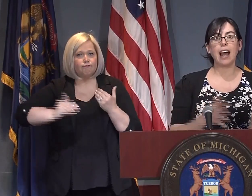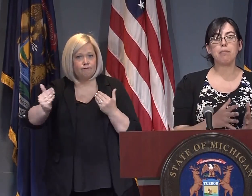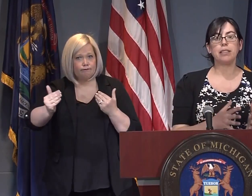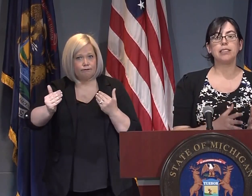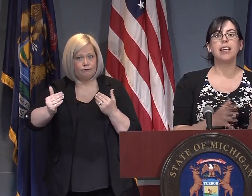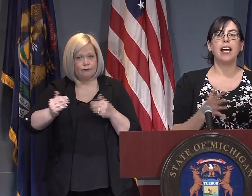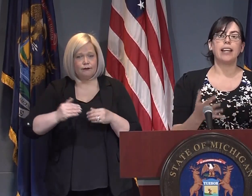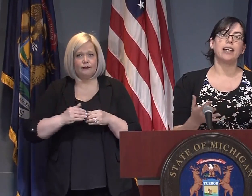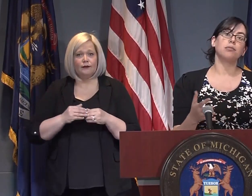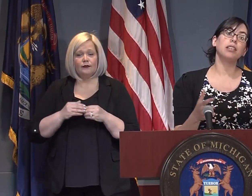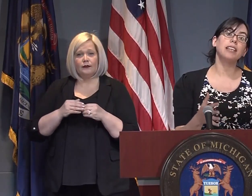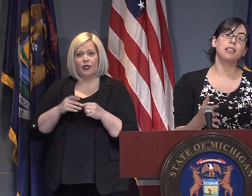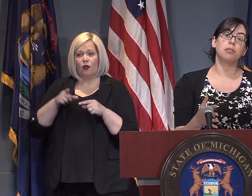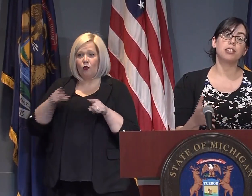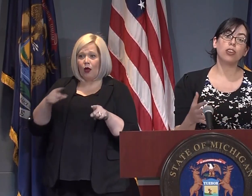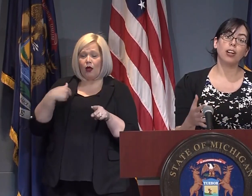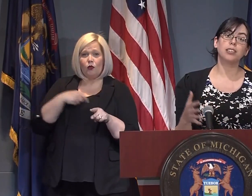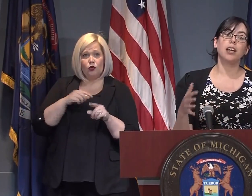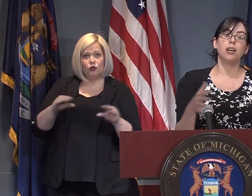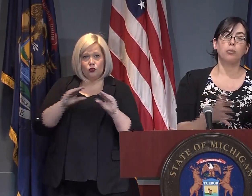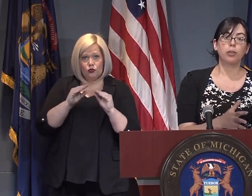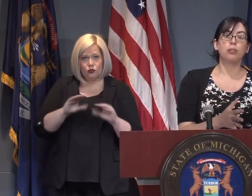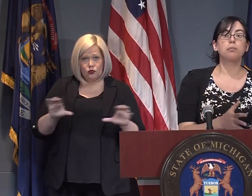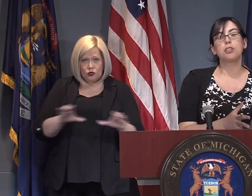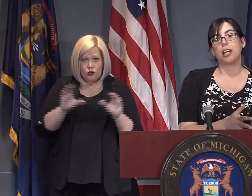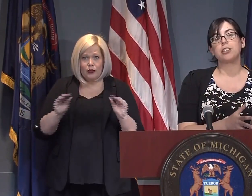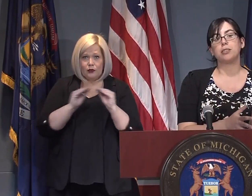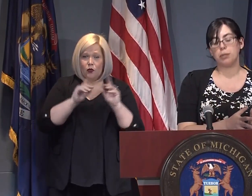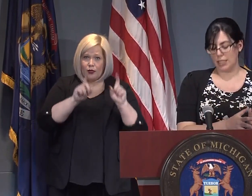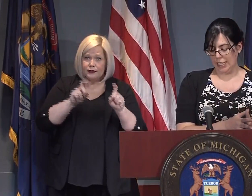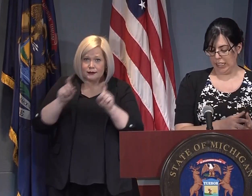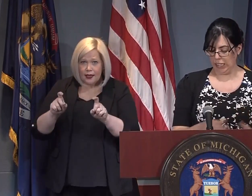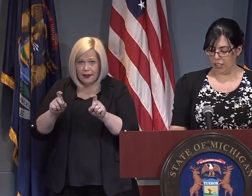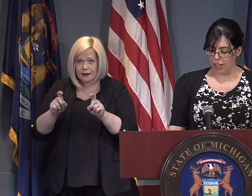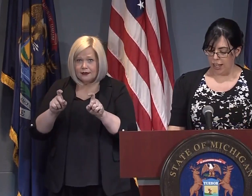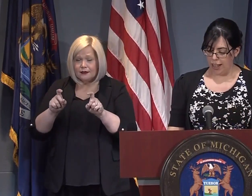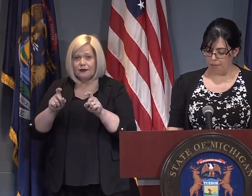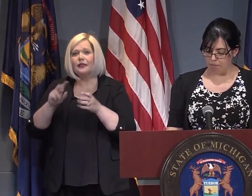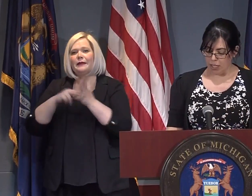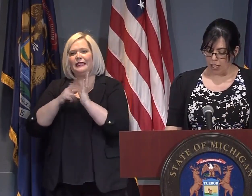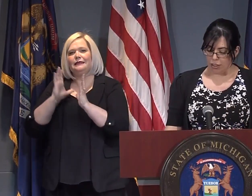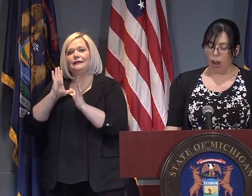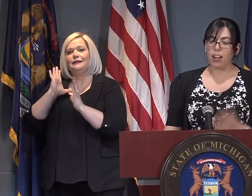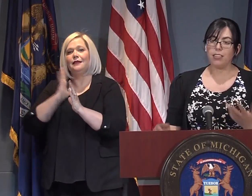as that happens and as re-engagement starts, those projections will tighten.